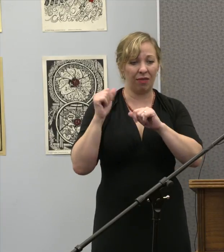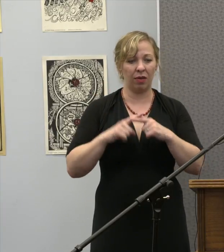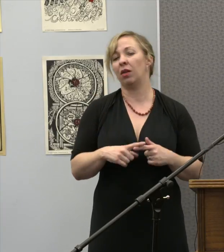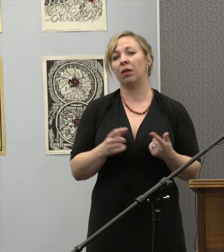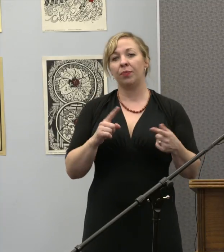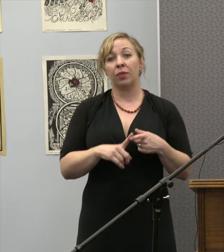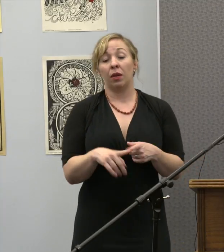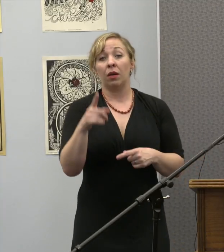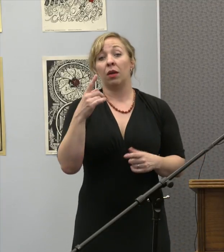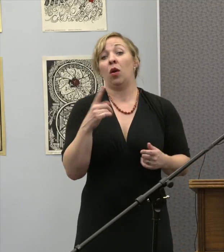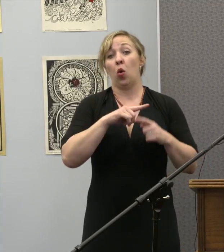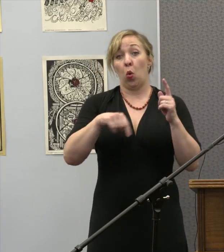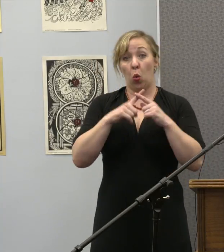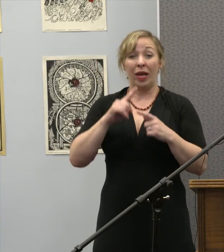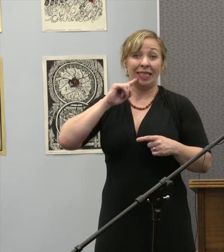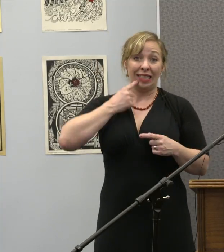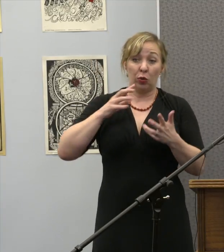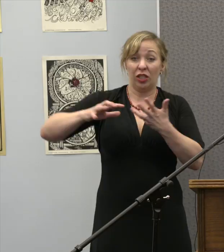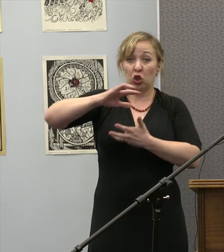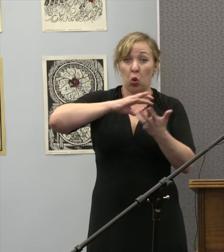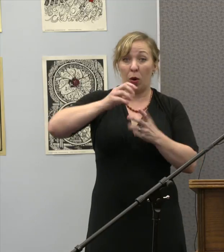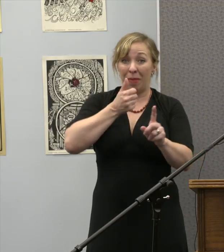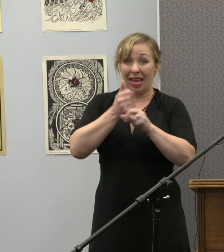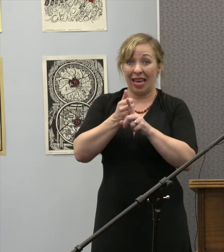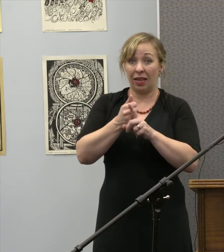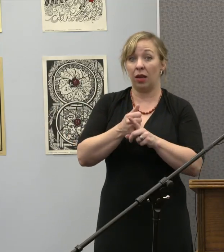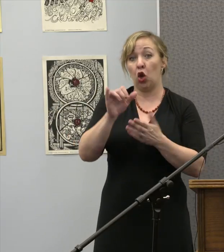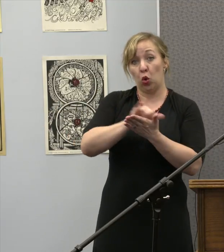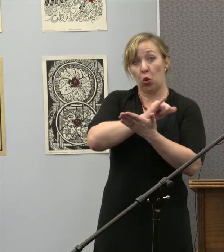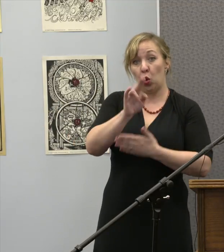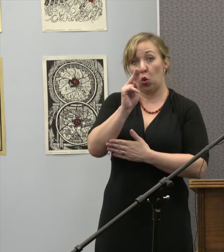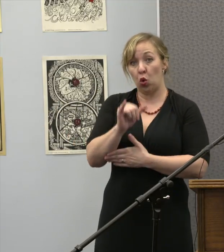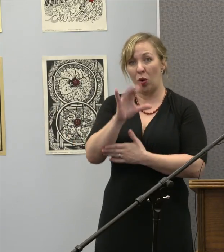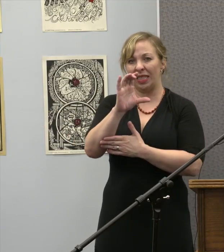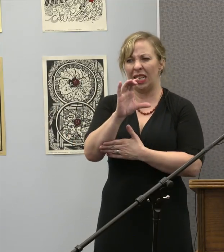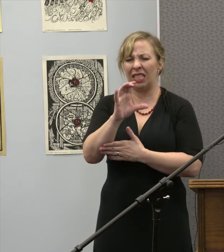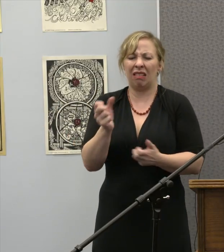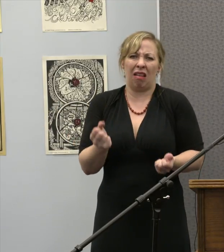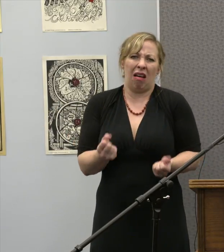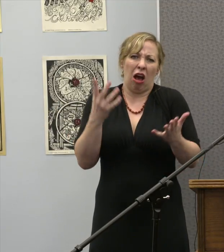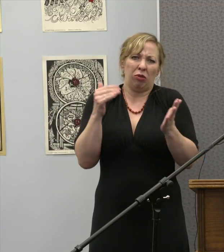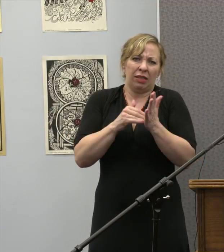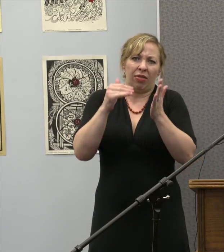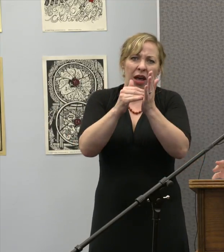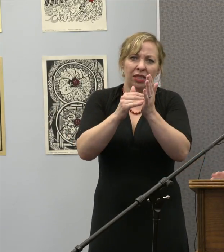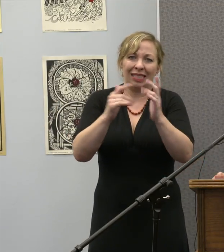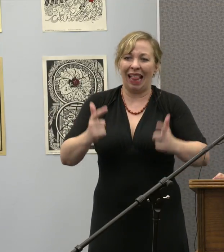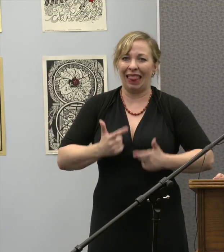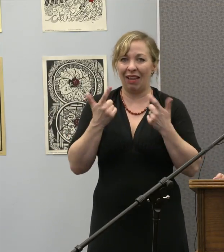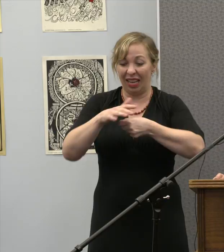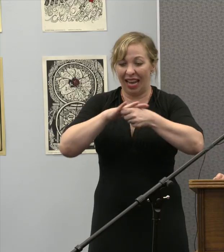For instance, when Superstorm Sandy hit New York City, hundreds of thousands of New Yorkers lived in